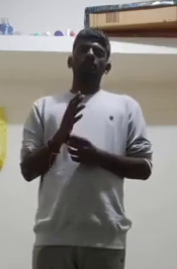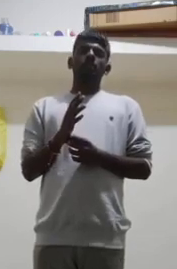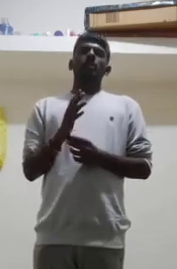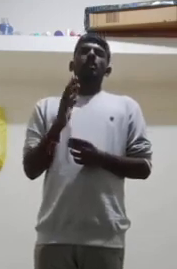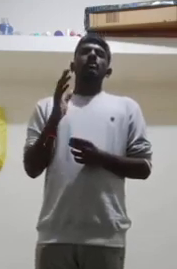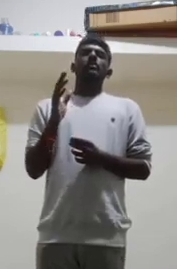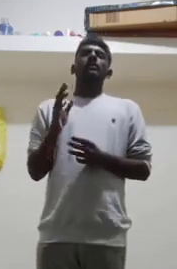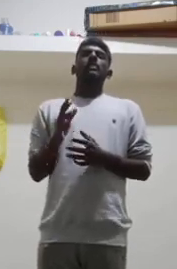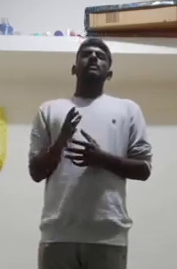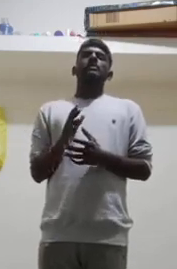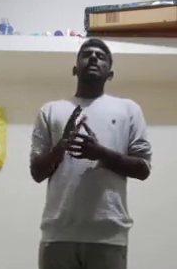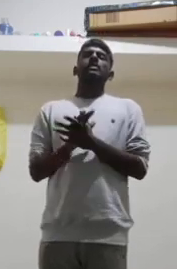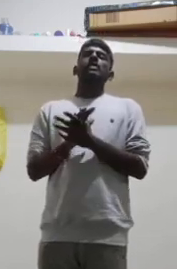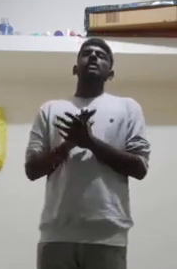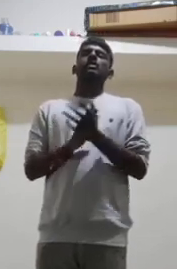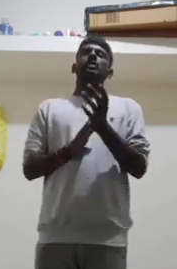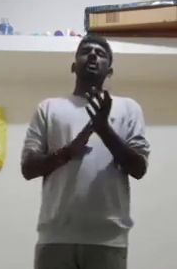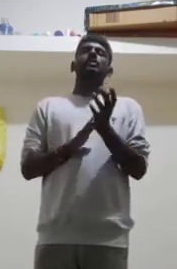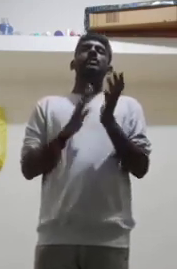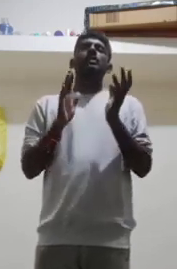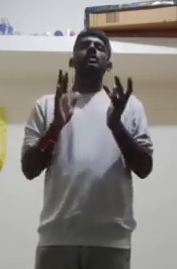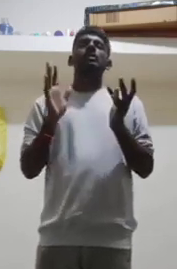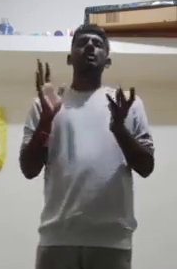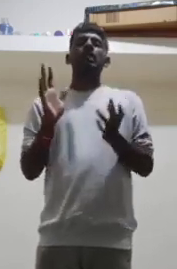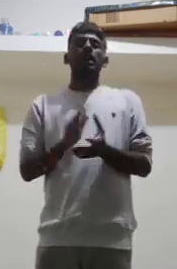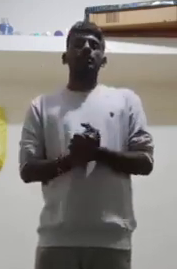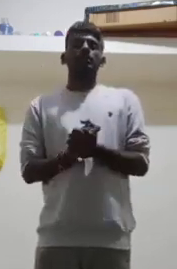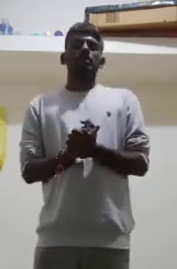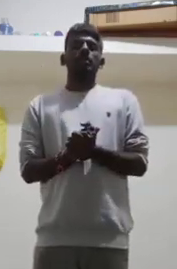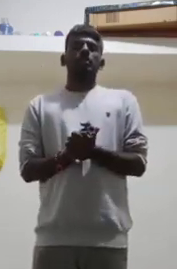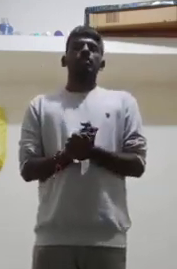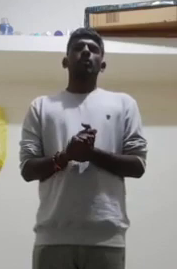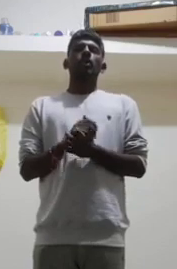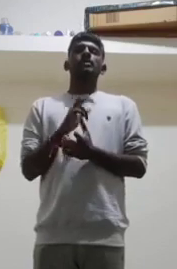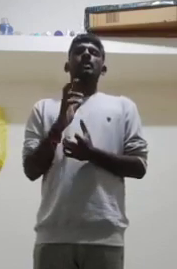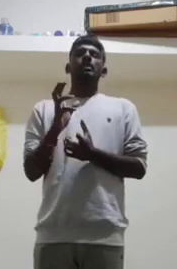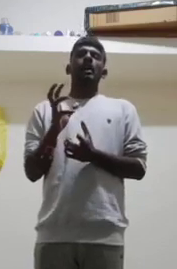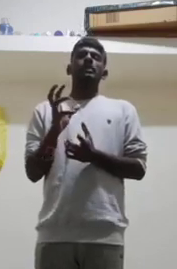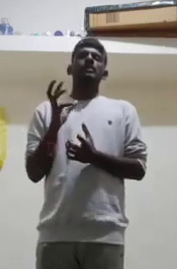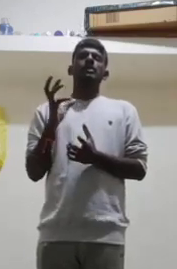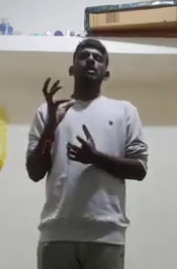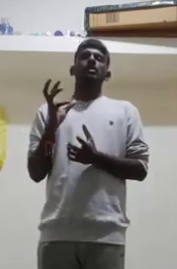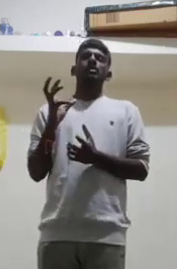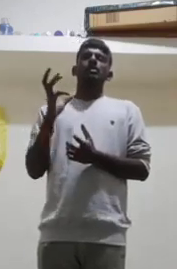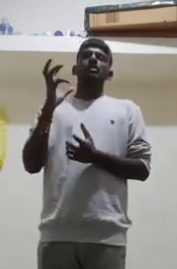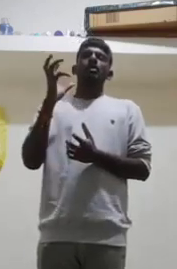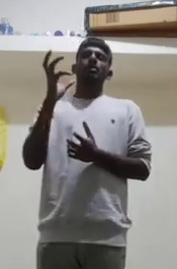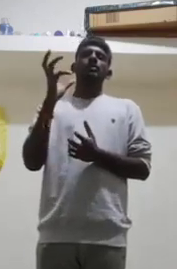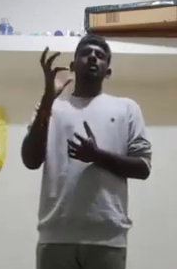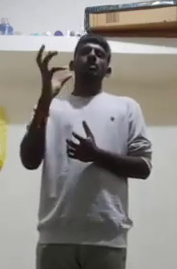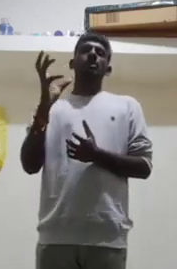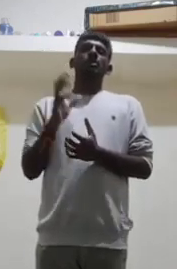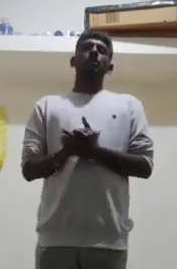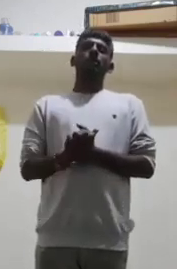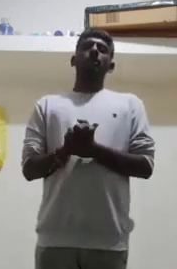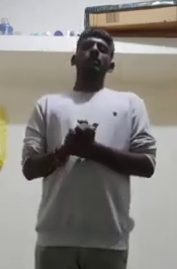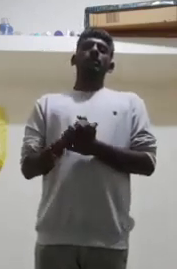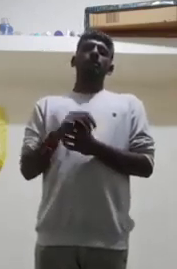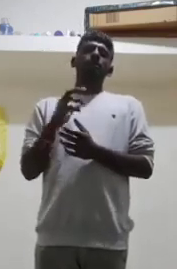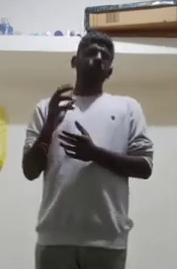Okay, so first feature comes is a class. So what's a class feature does in object oriented programming in